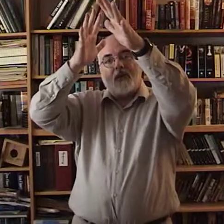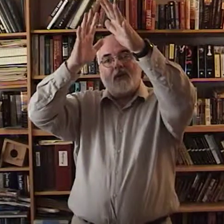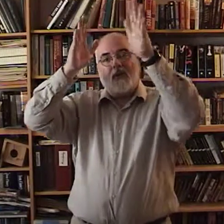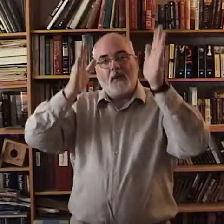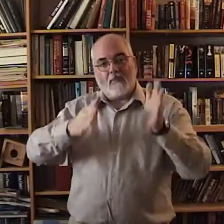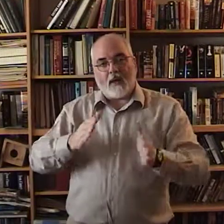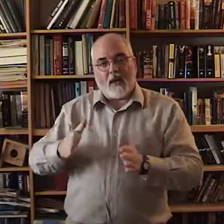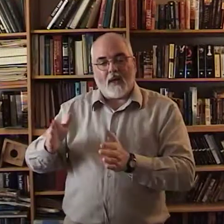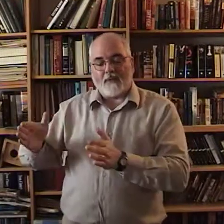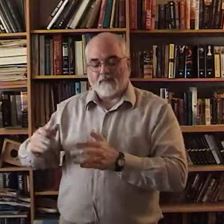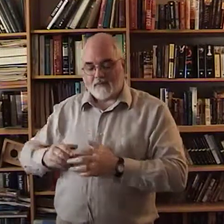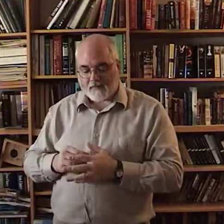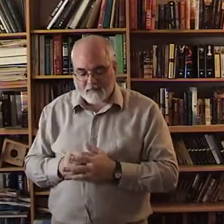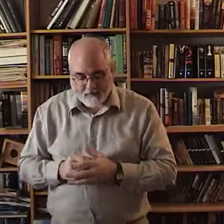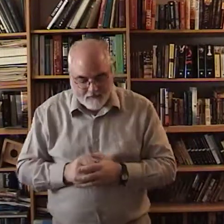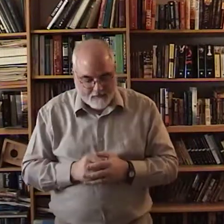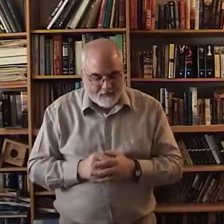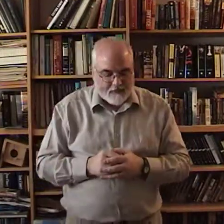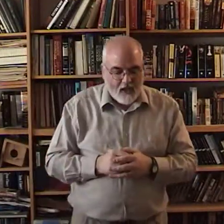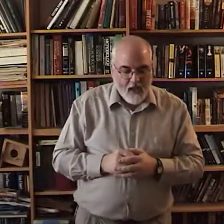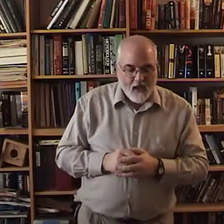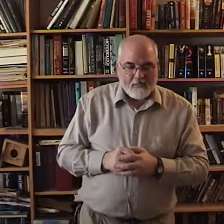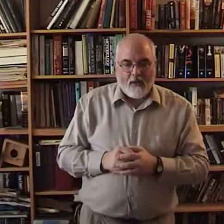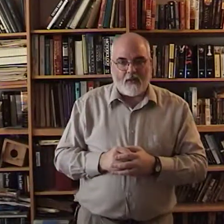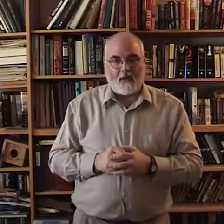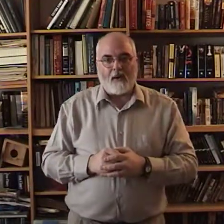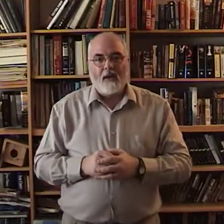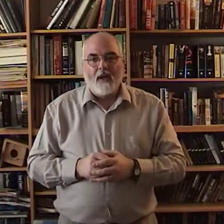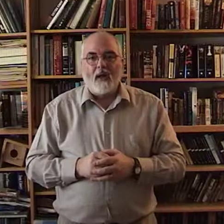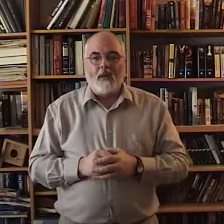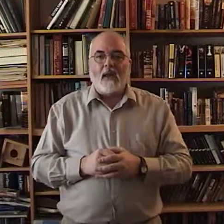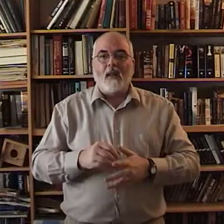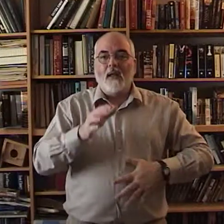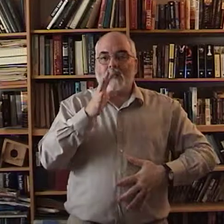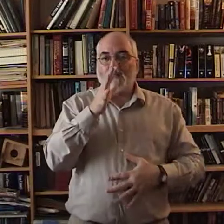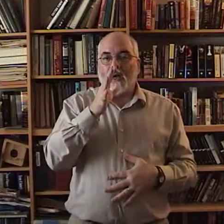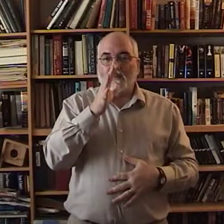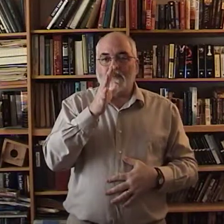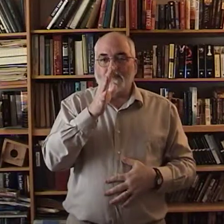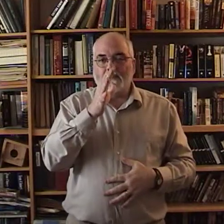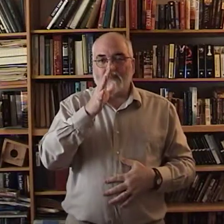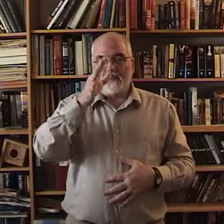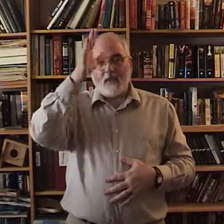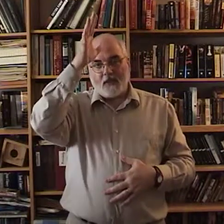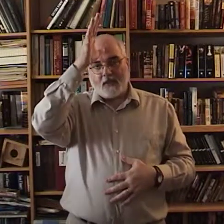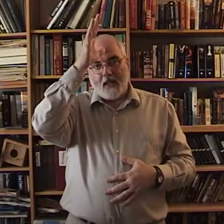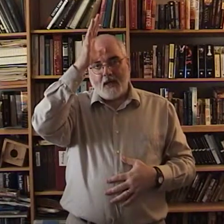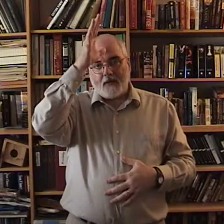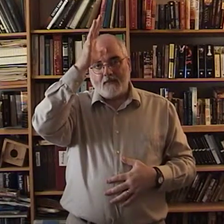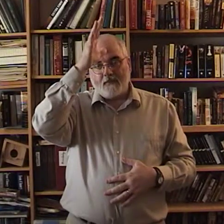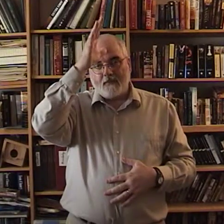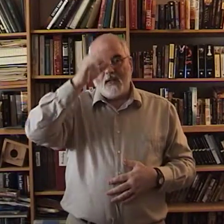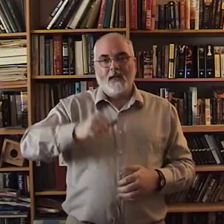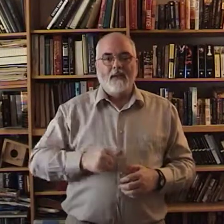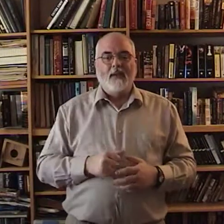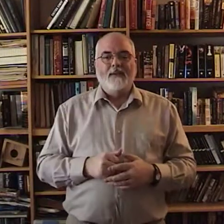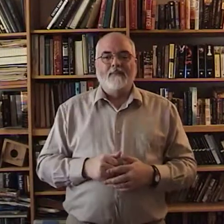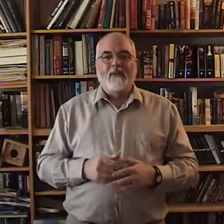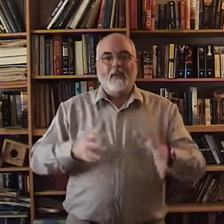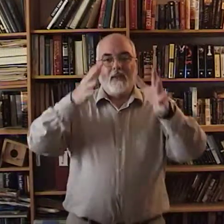Father's plan. Father. Okay, this is mom. And this is Dad. This